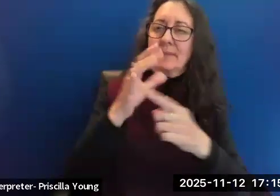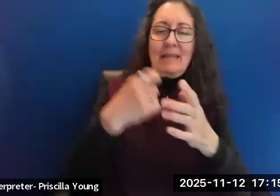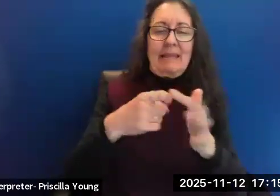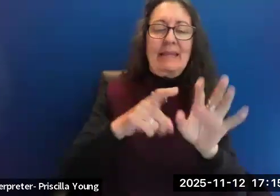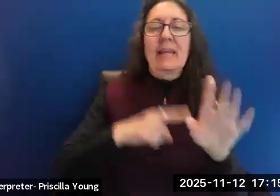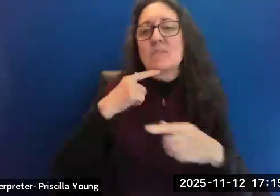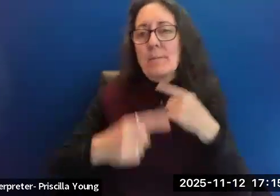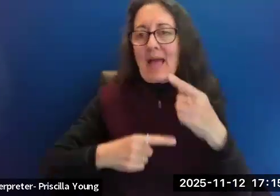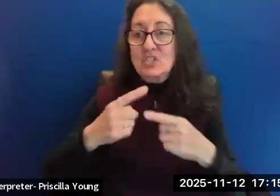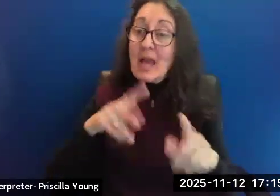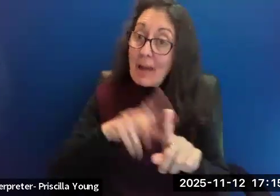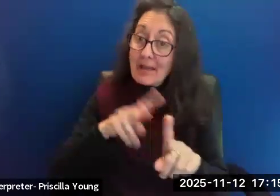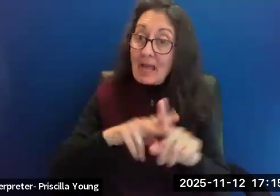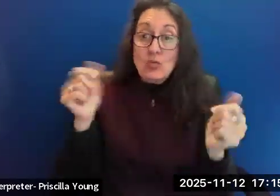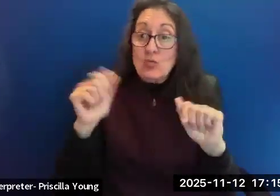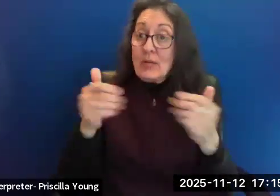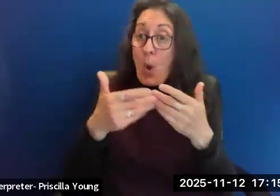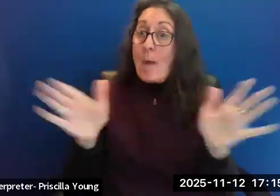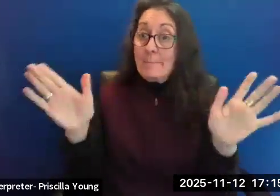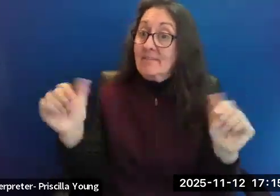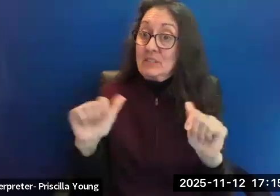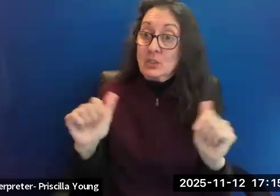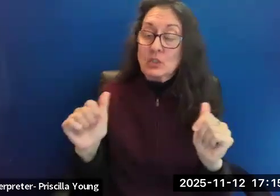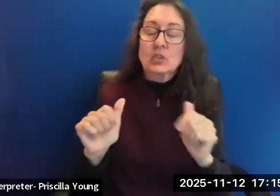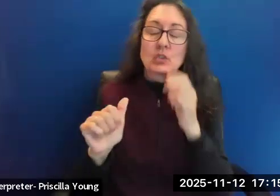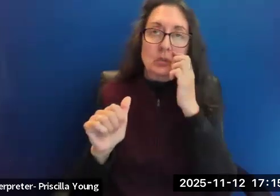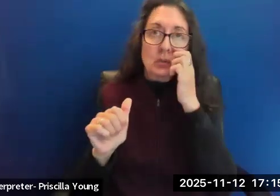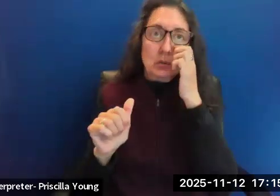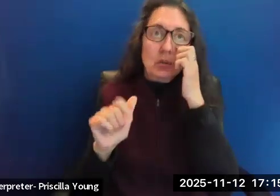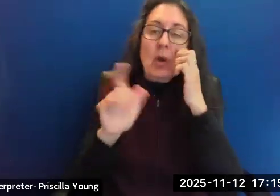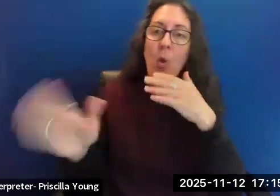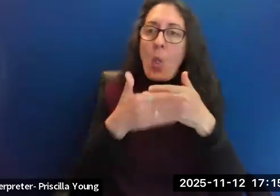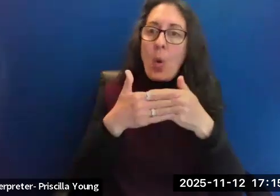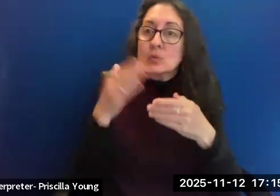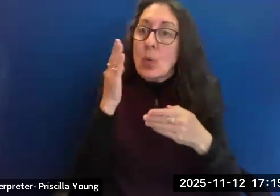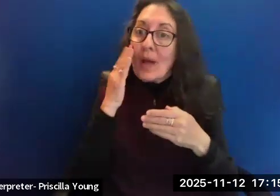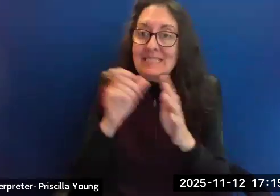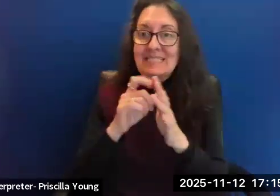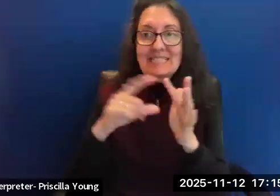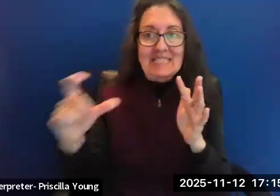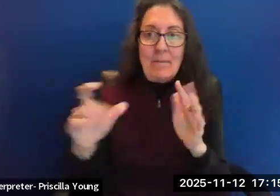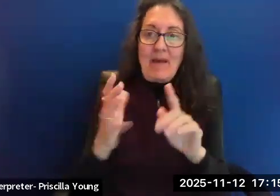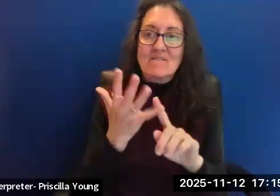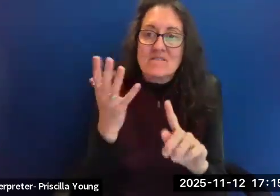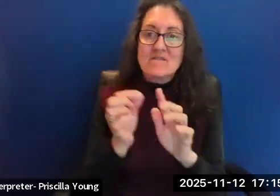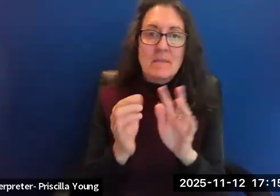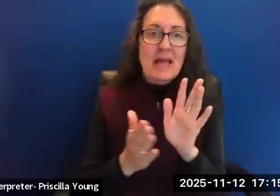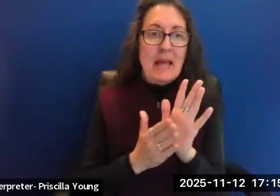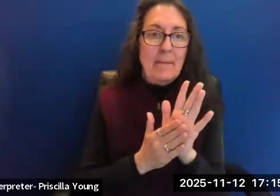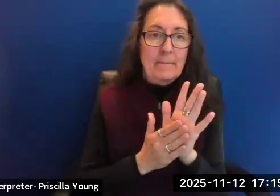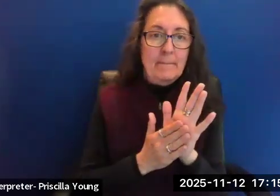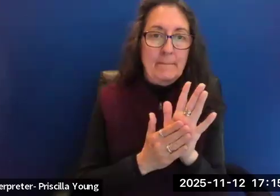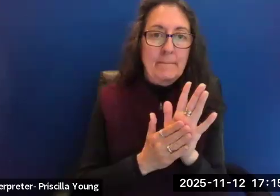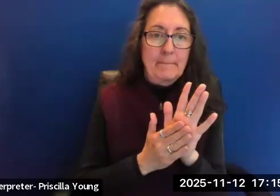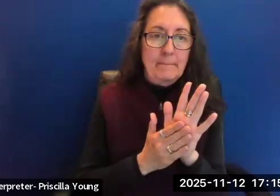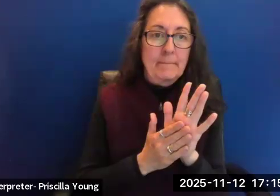applications have already opened and they close on the 3rd of December at 5 p.m. Australian Eastern